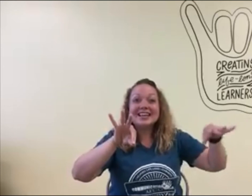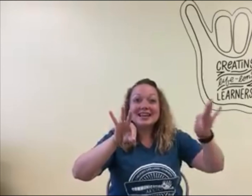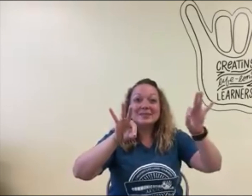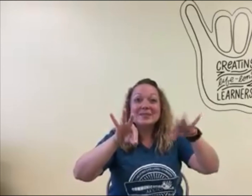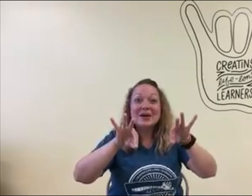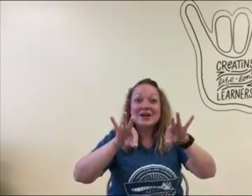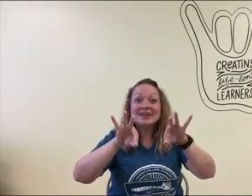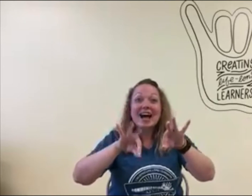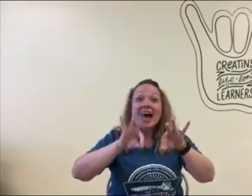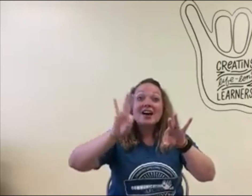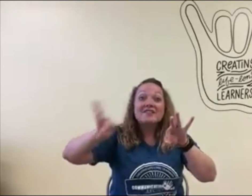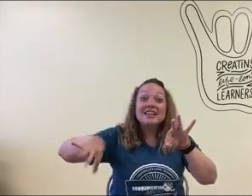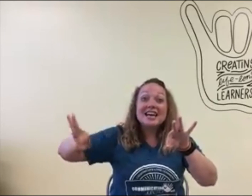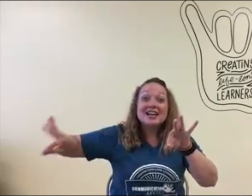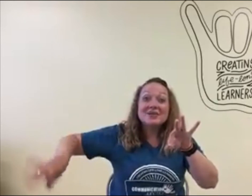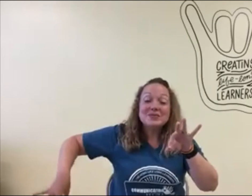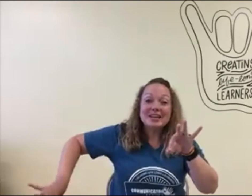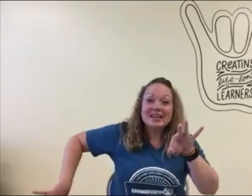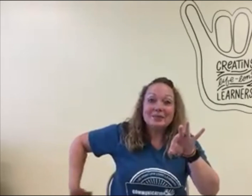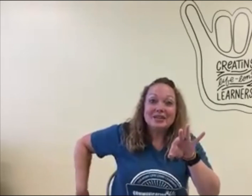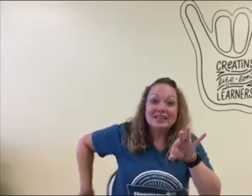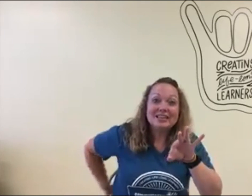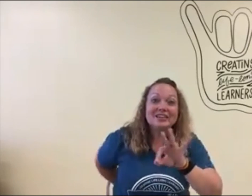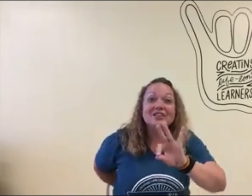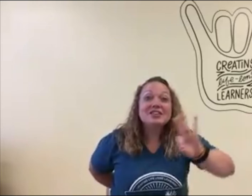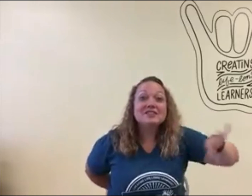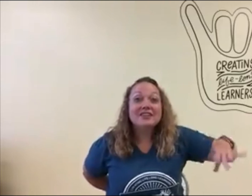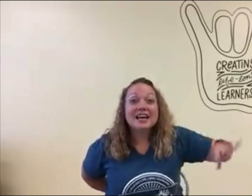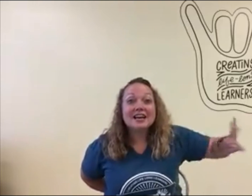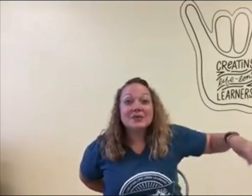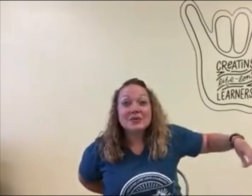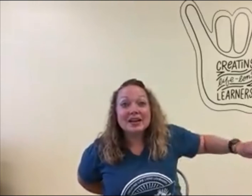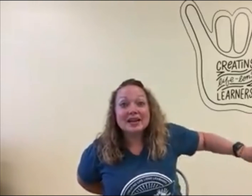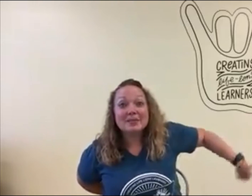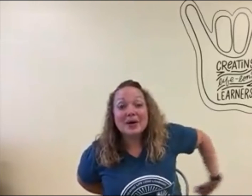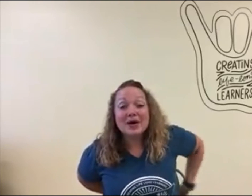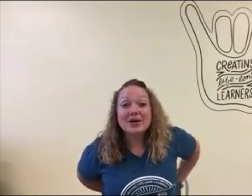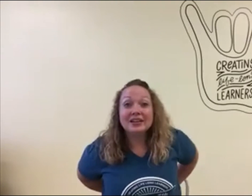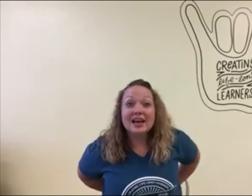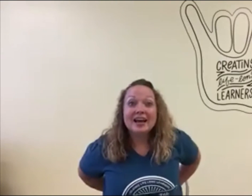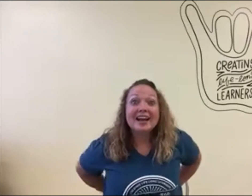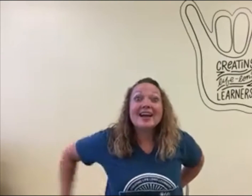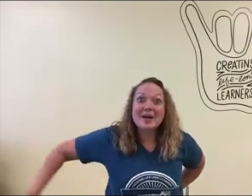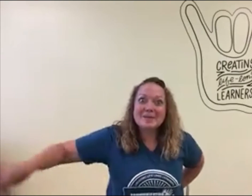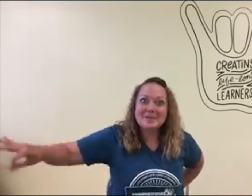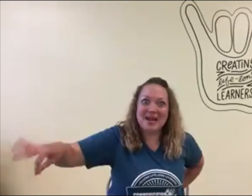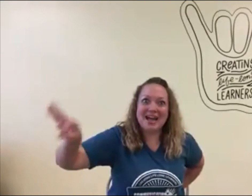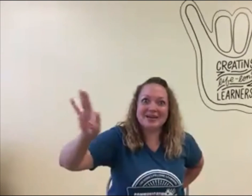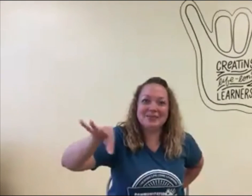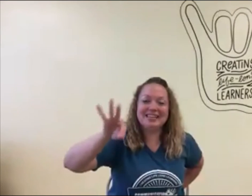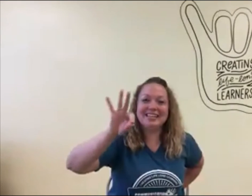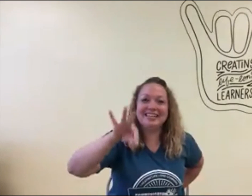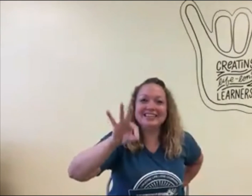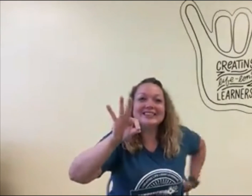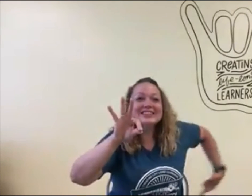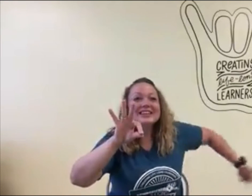named Paul. Fly away, Peter, fly away, Paul. Come back, Peter,